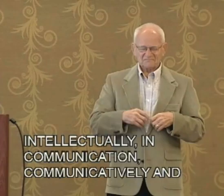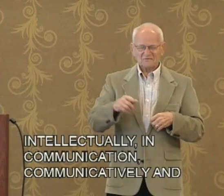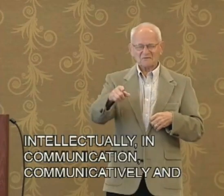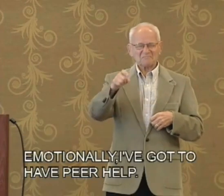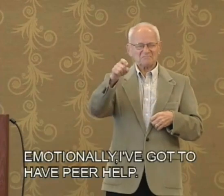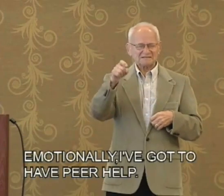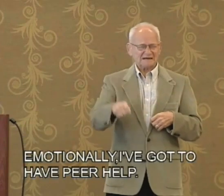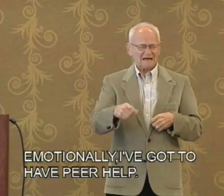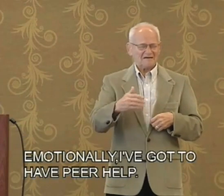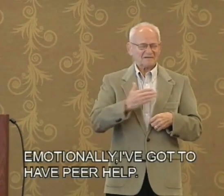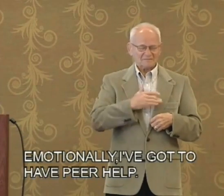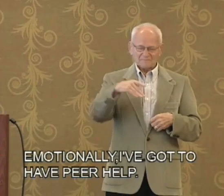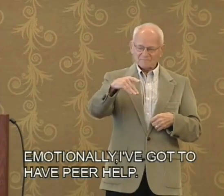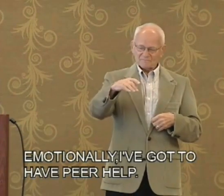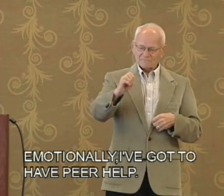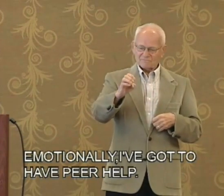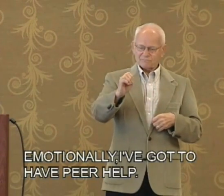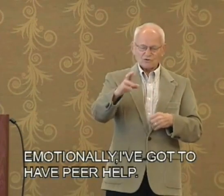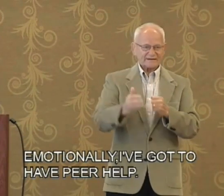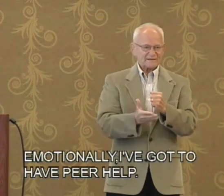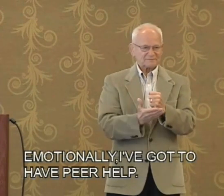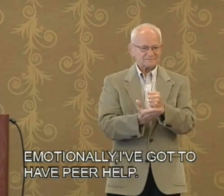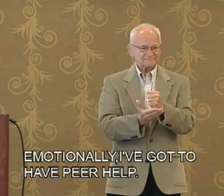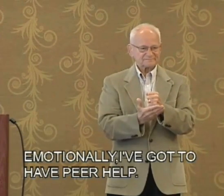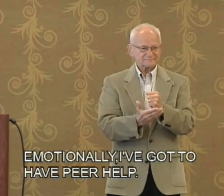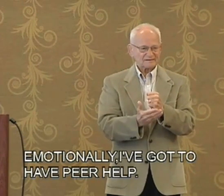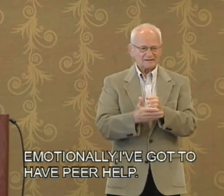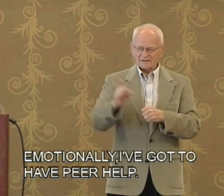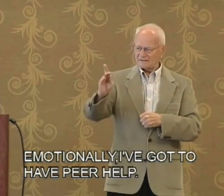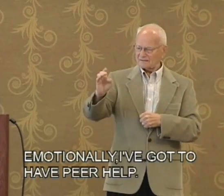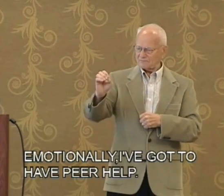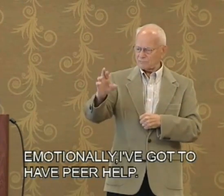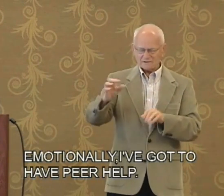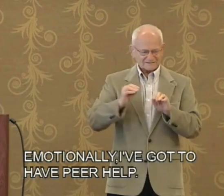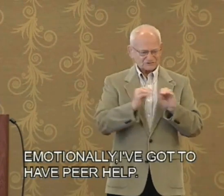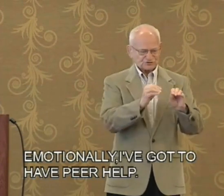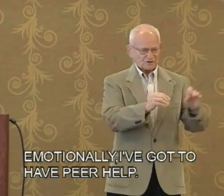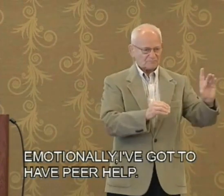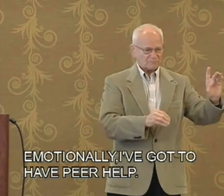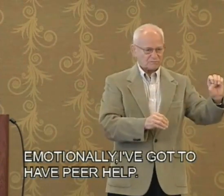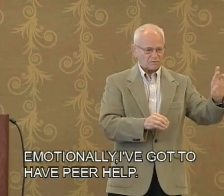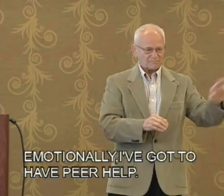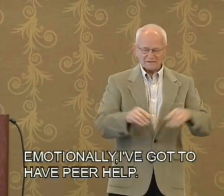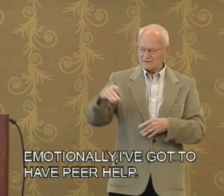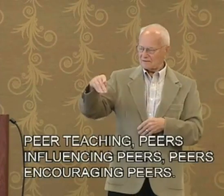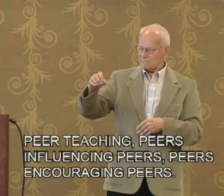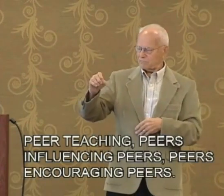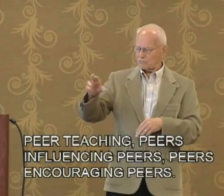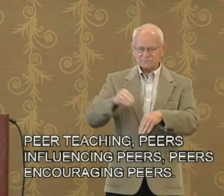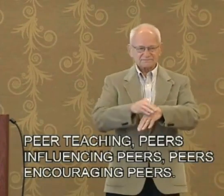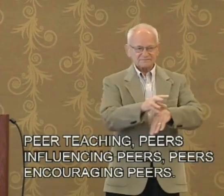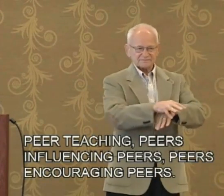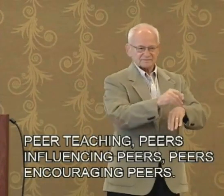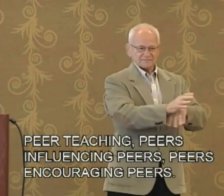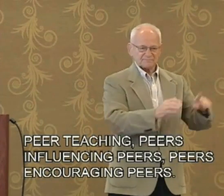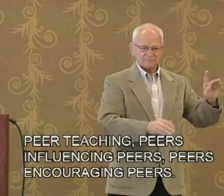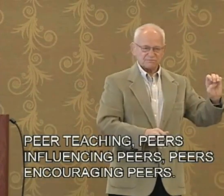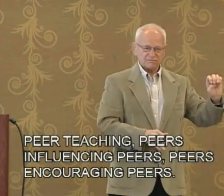you've got to have peer help. Peer teaching peers. Peers